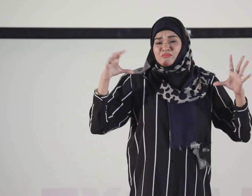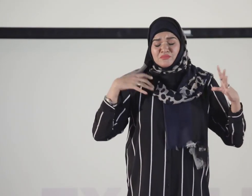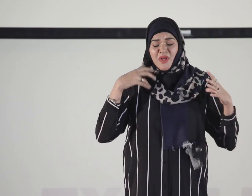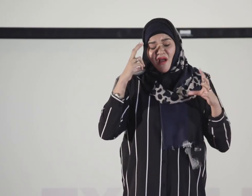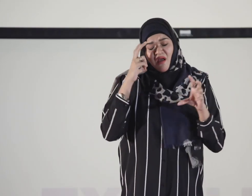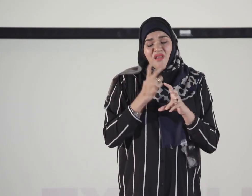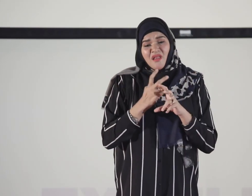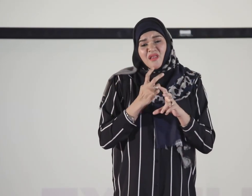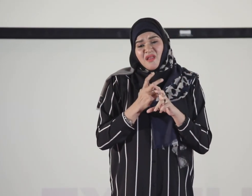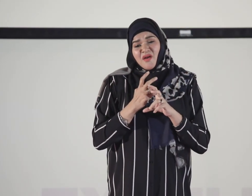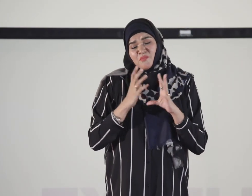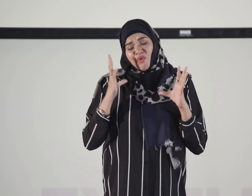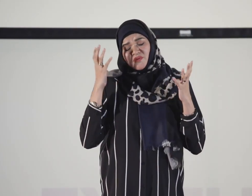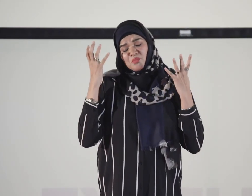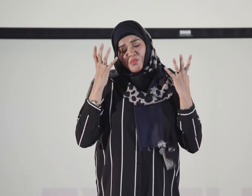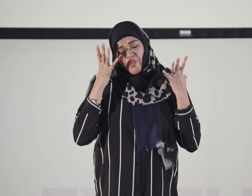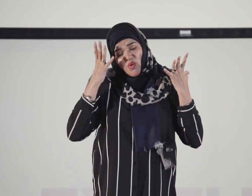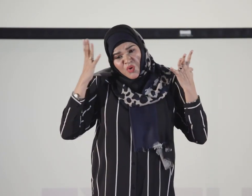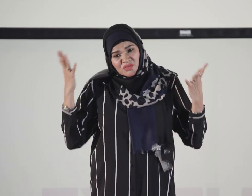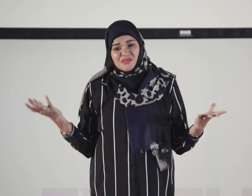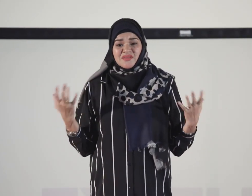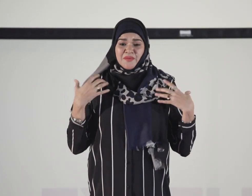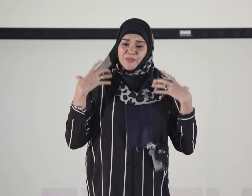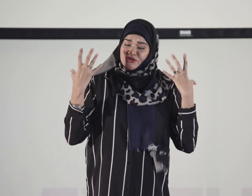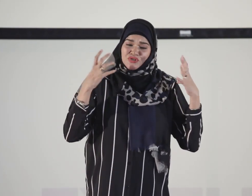was difficult to put everything together.